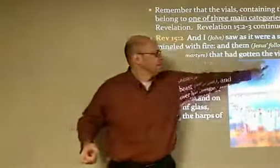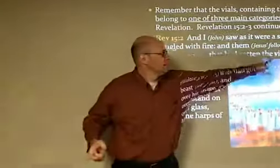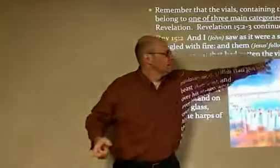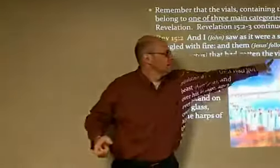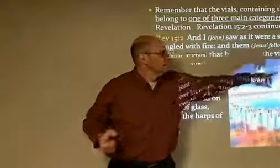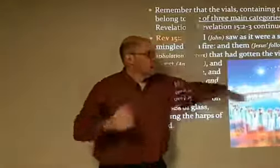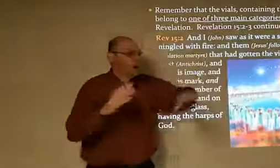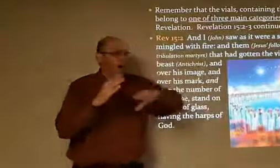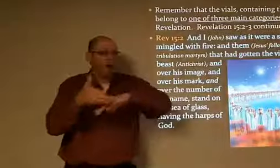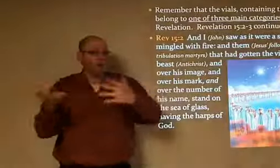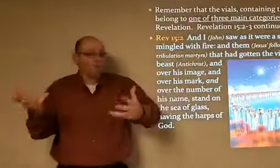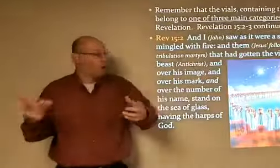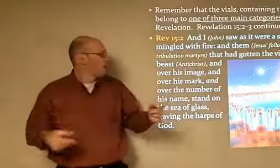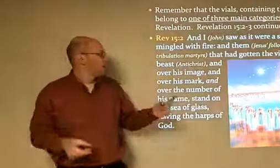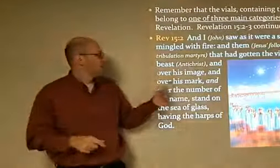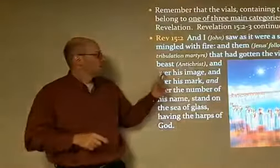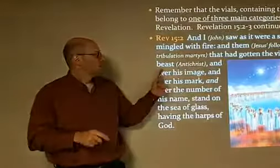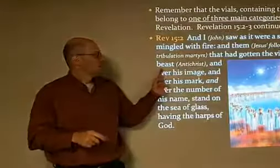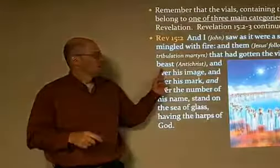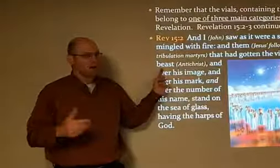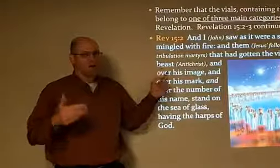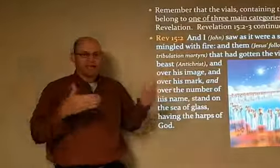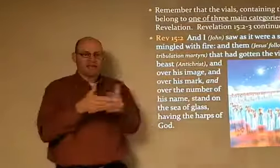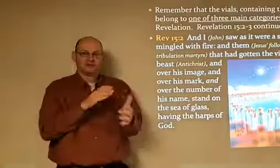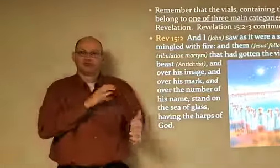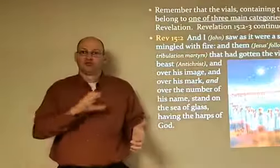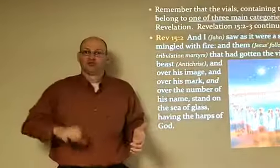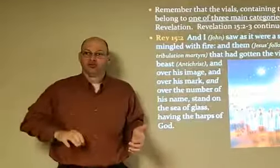Continuing of scripture, "that had gotten the victory over the beast."